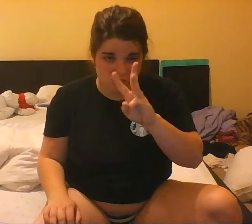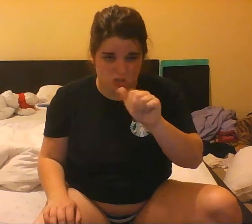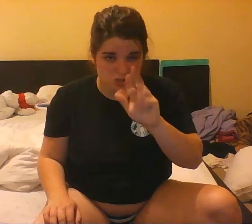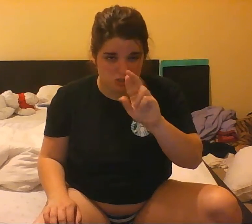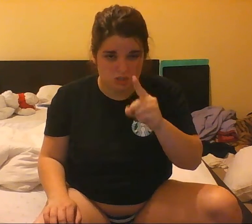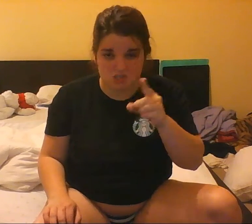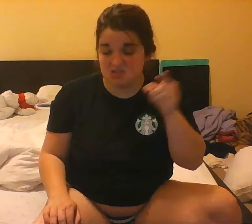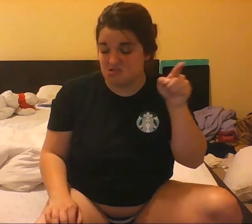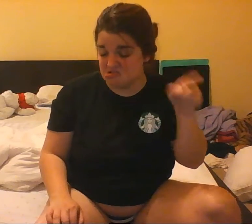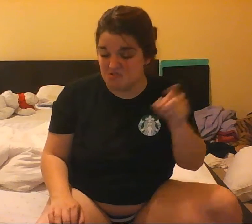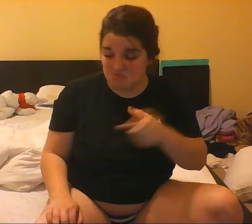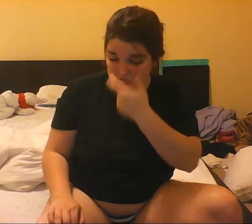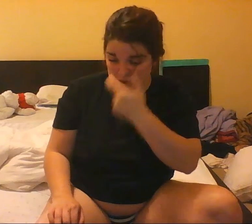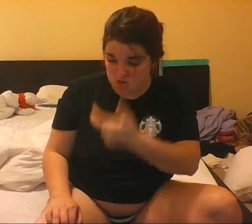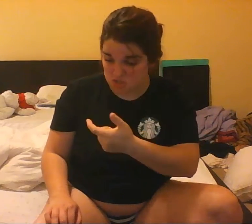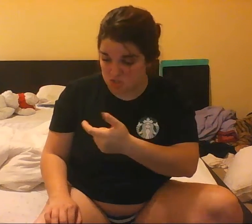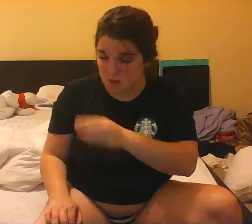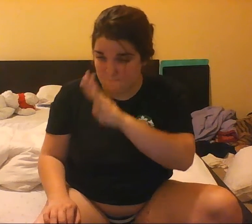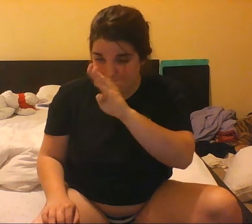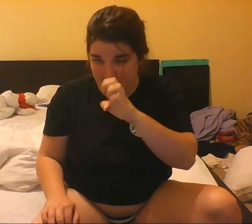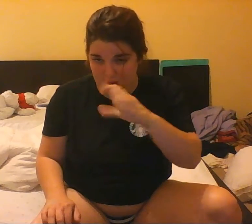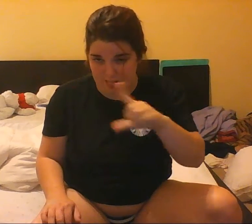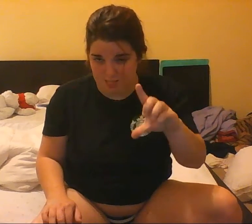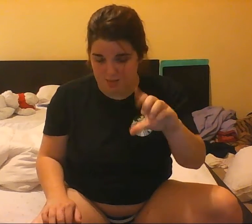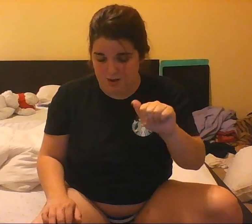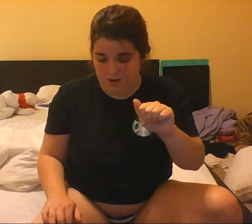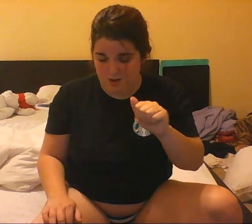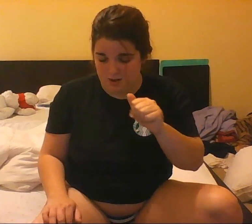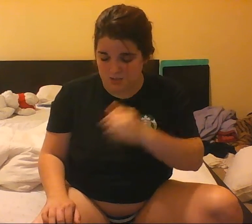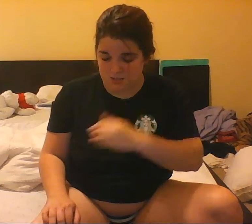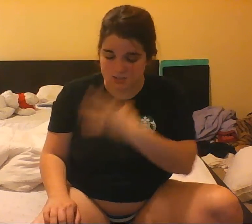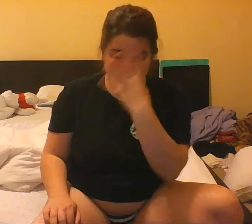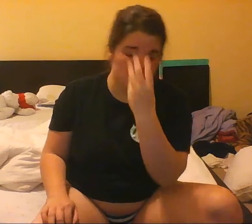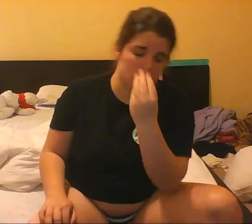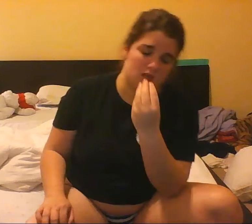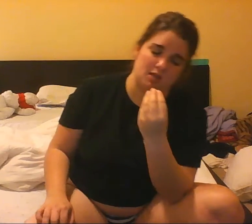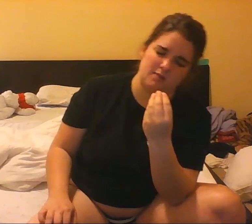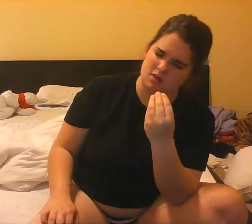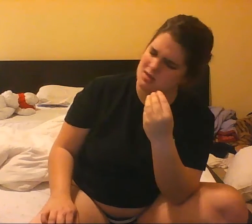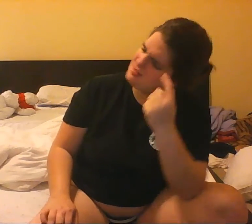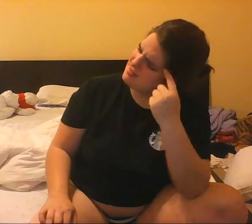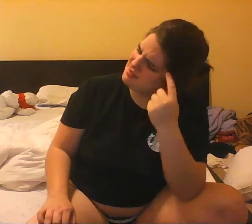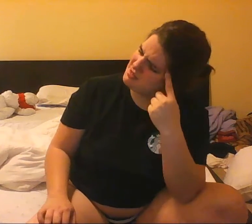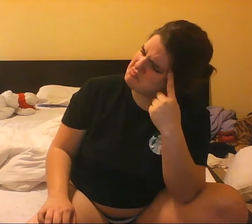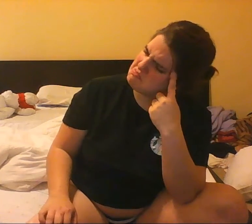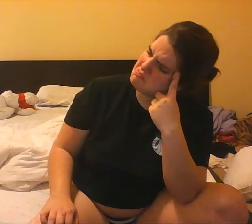He's watching her sleep, and he thinks to himself, you know, this is creepy. It's kind of stalkery. I shouldn't do